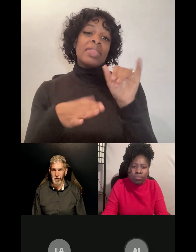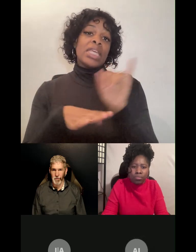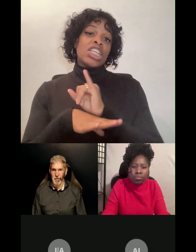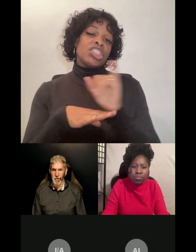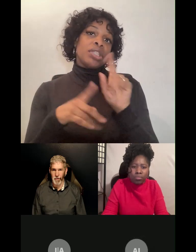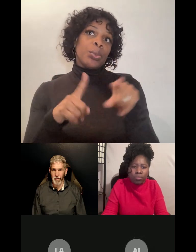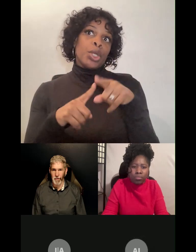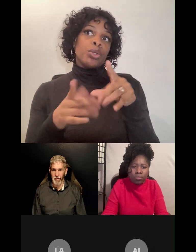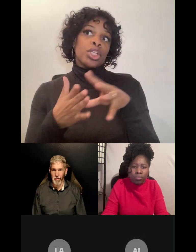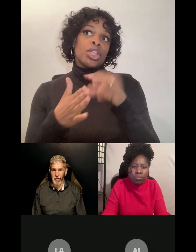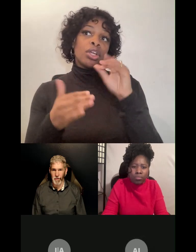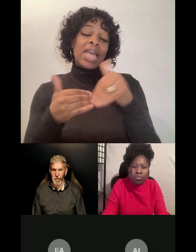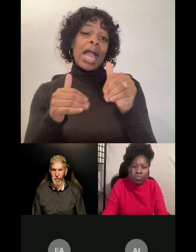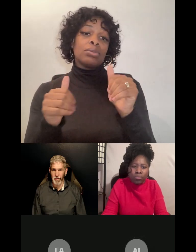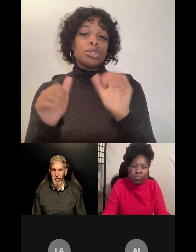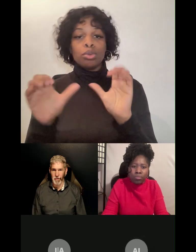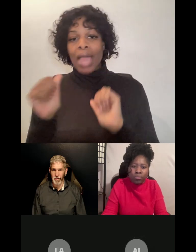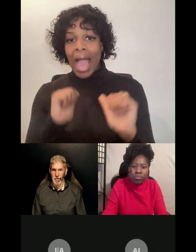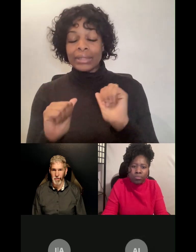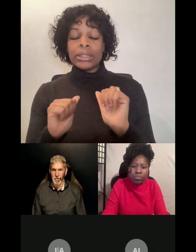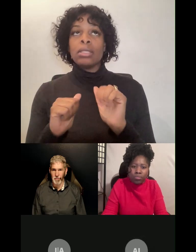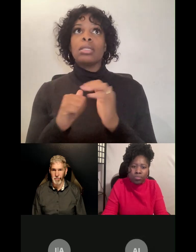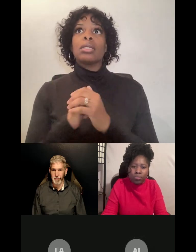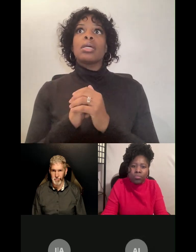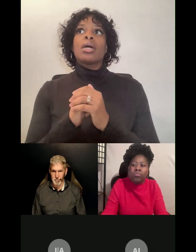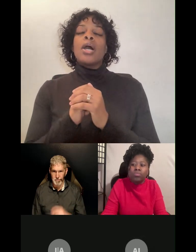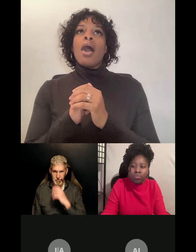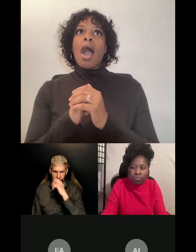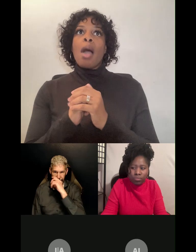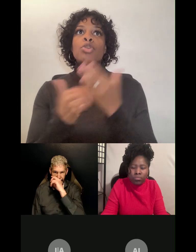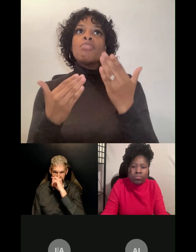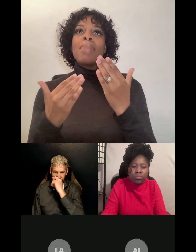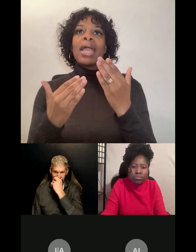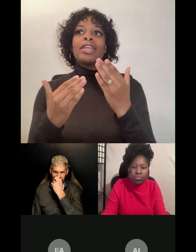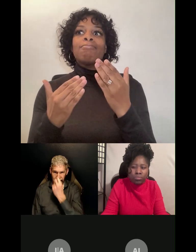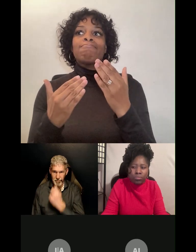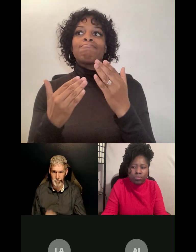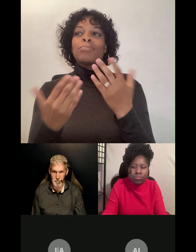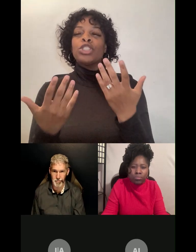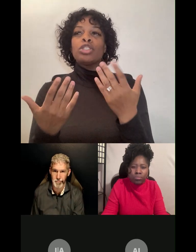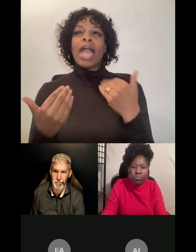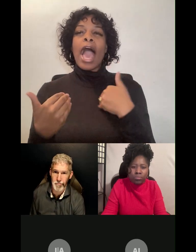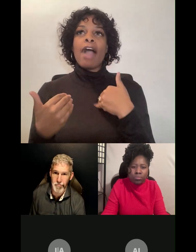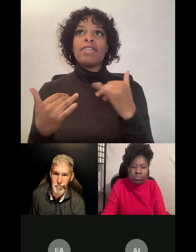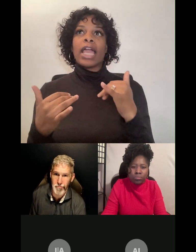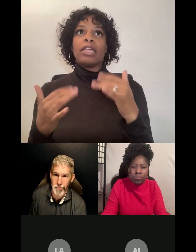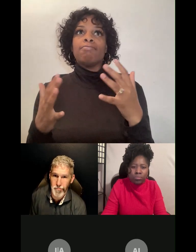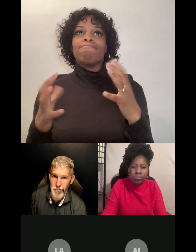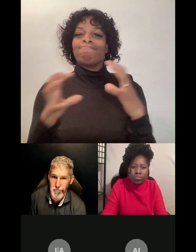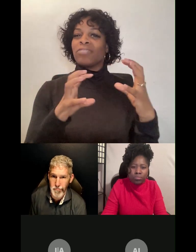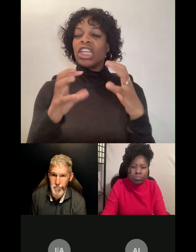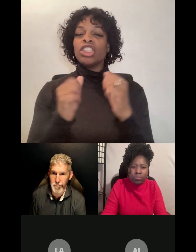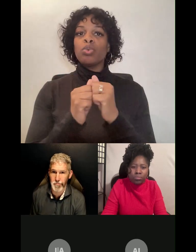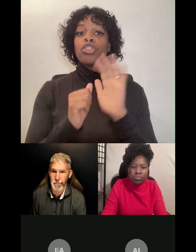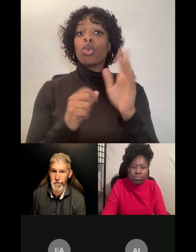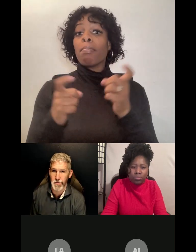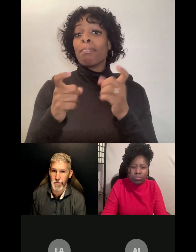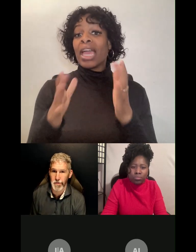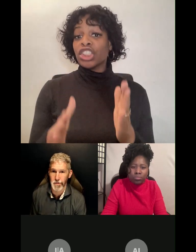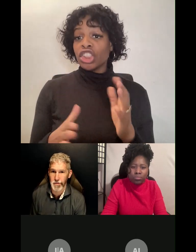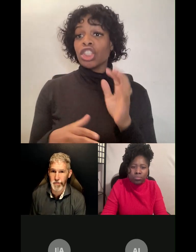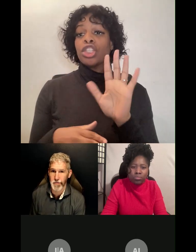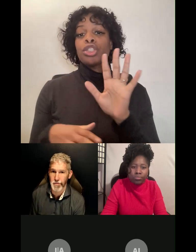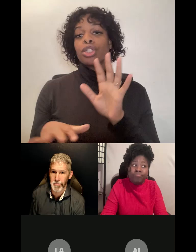Sometime in the industry where you're learning how to do acting, you might have like tension with